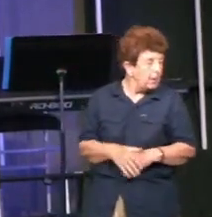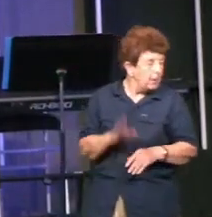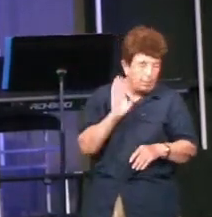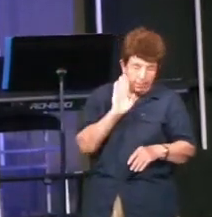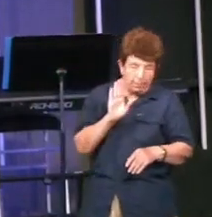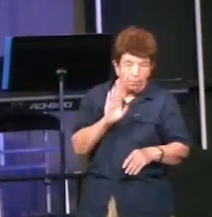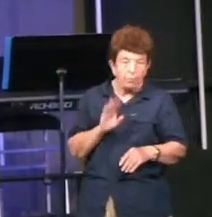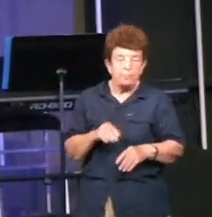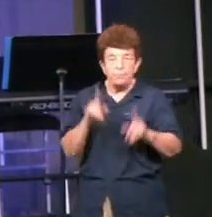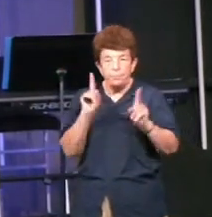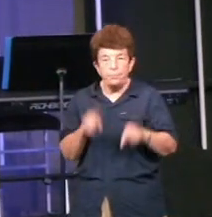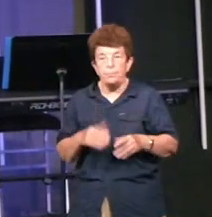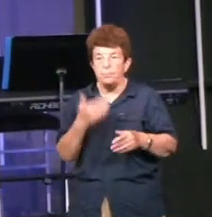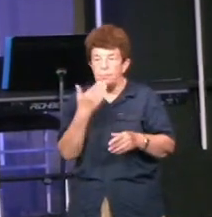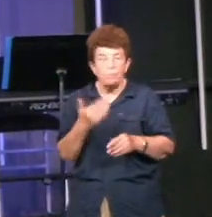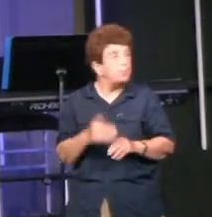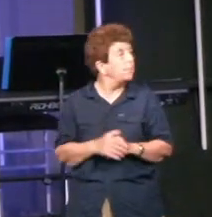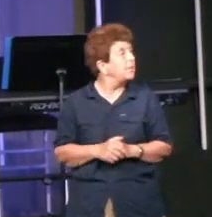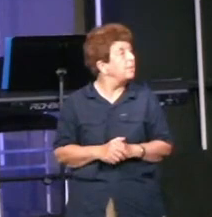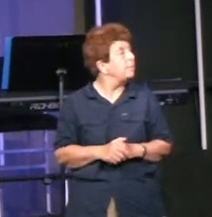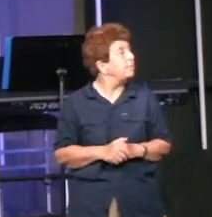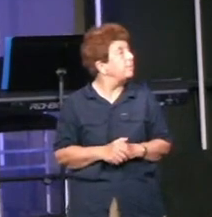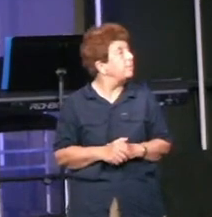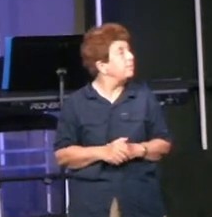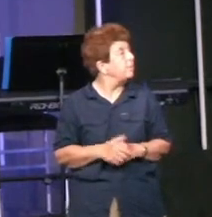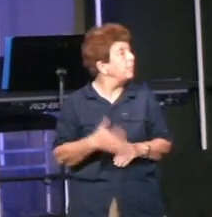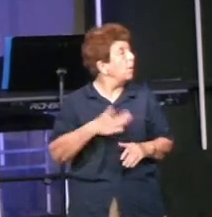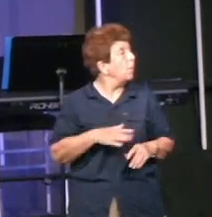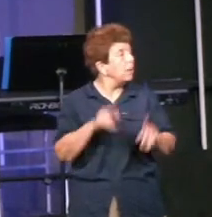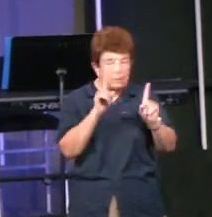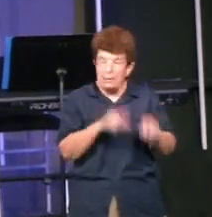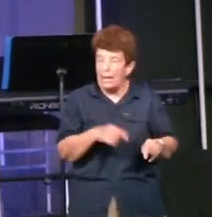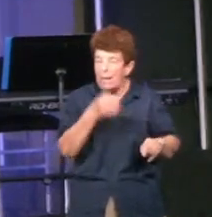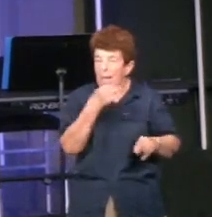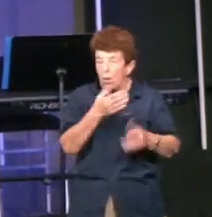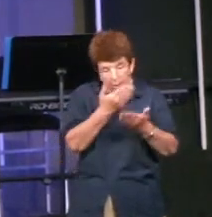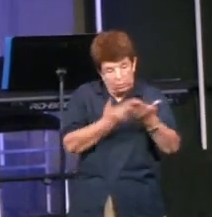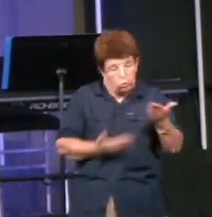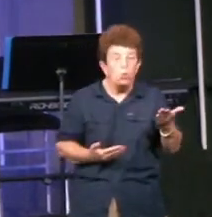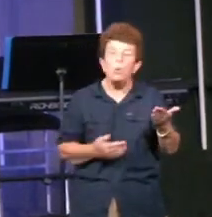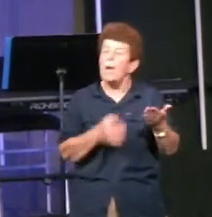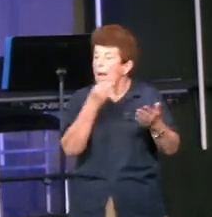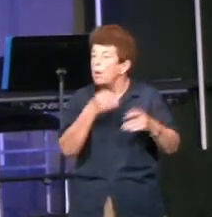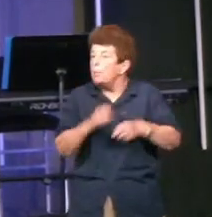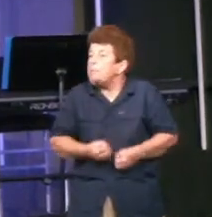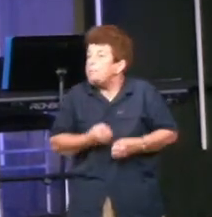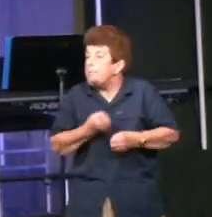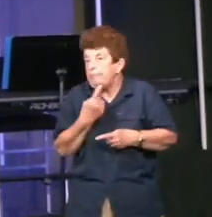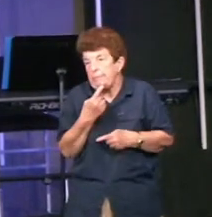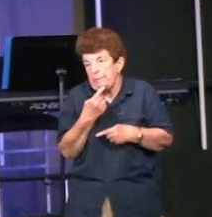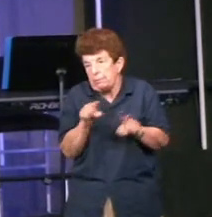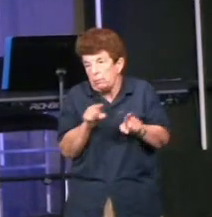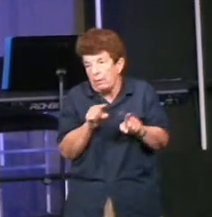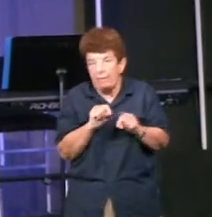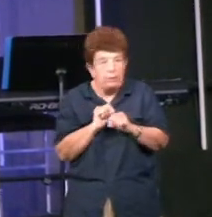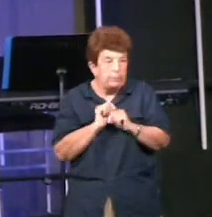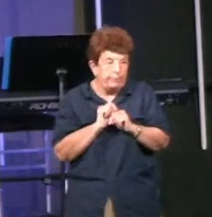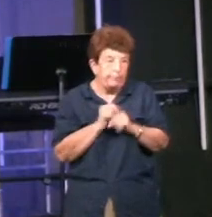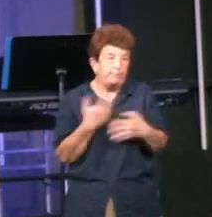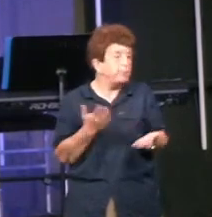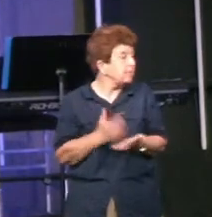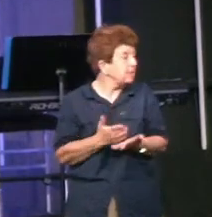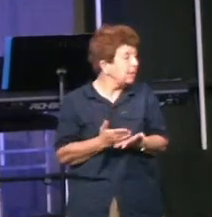into the sermon this morning, I just want to begin with a little bit of a story, a little bit of a confession, really.